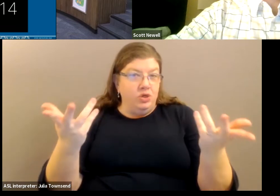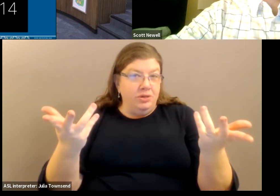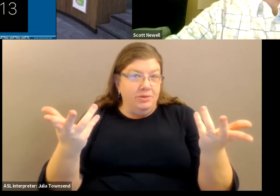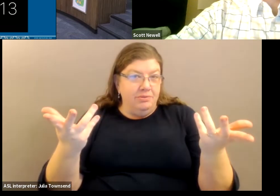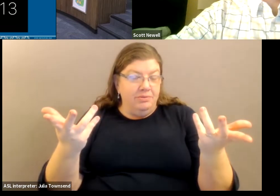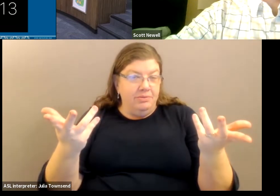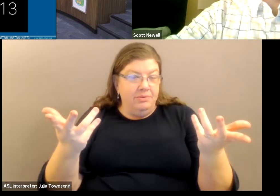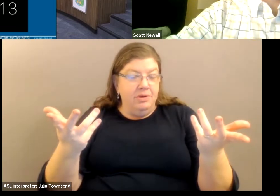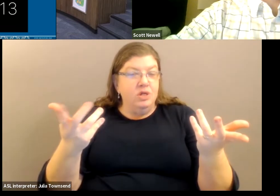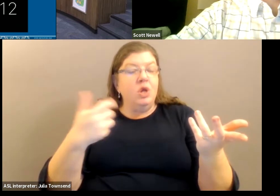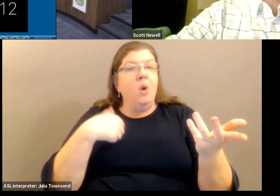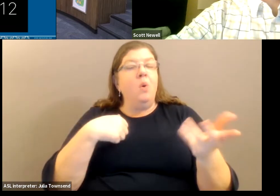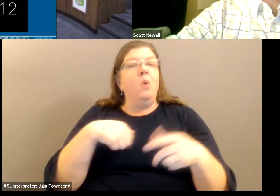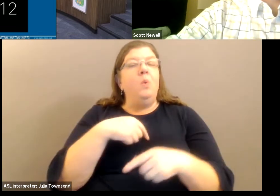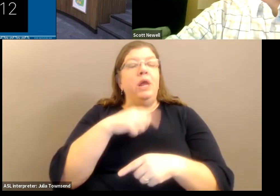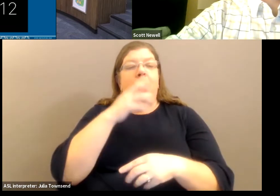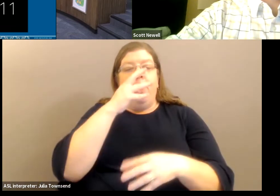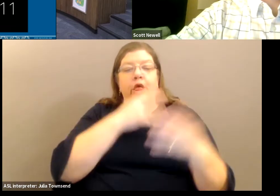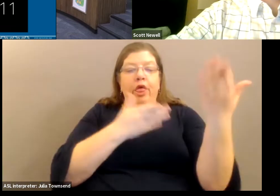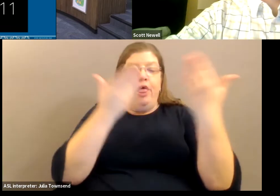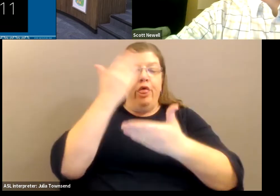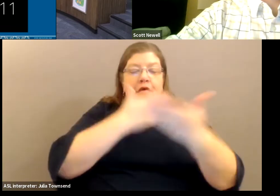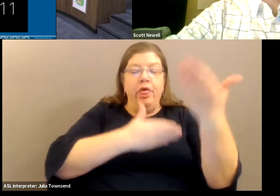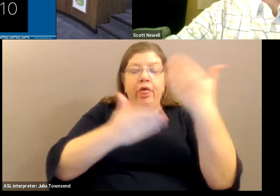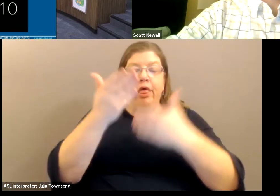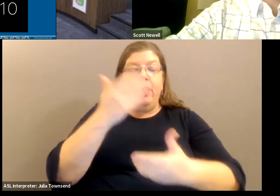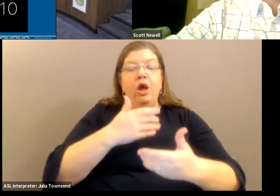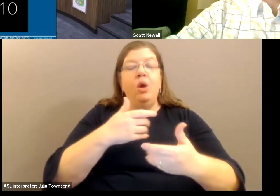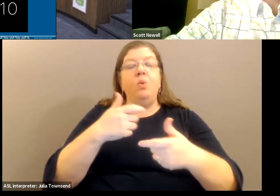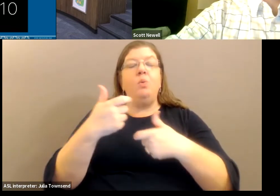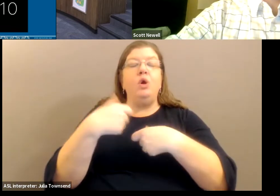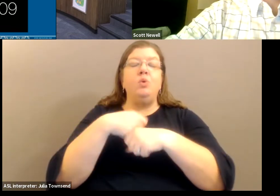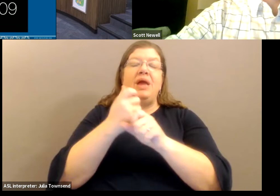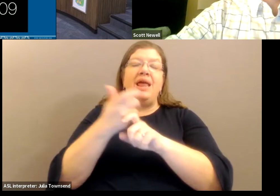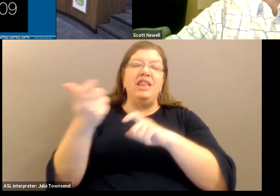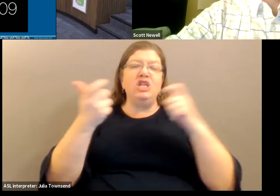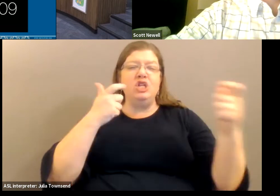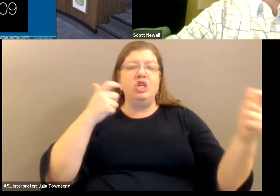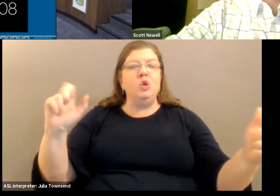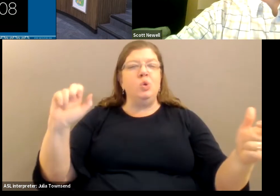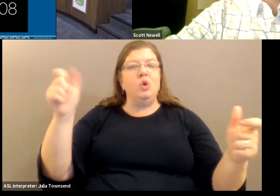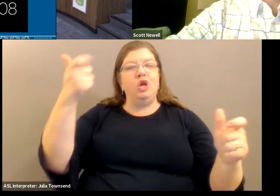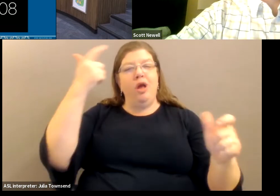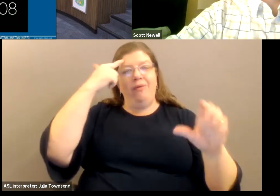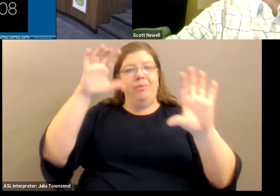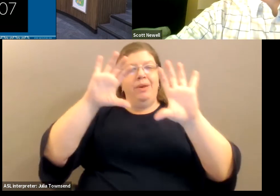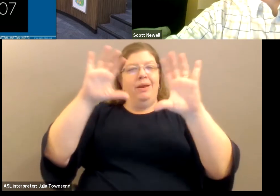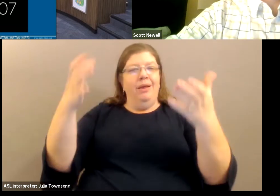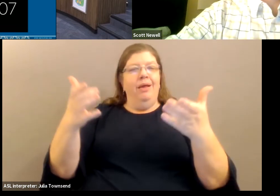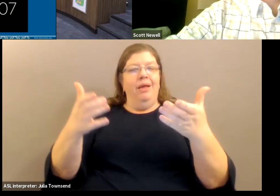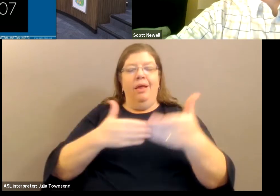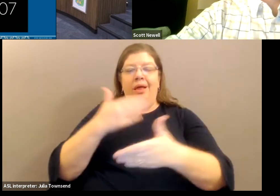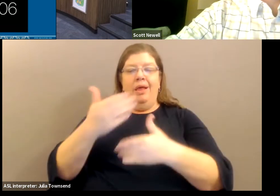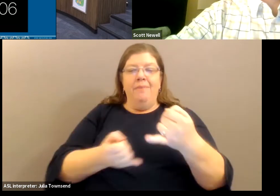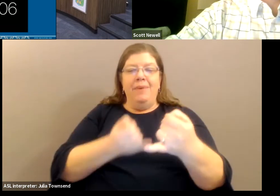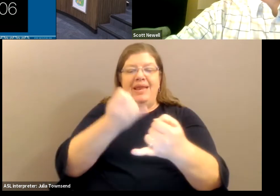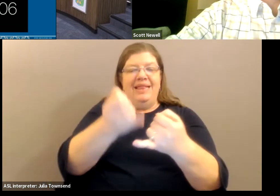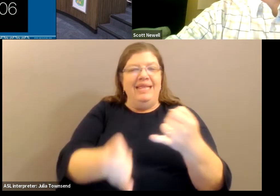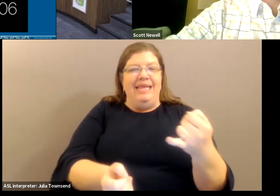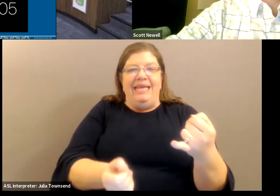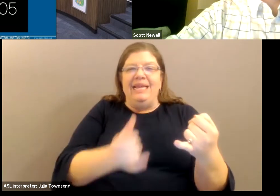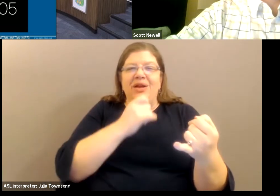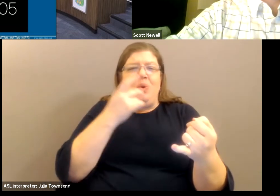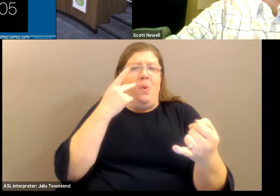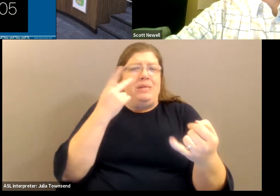so we're creating this huge bureaucracy, but in the end, I don't see